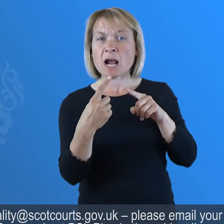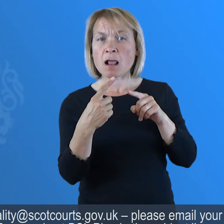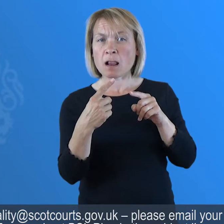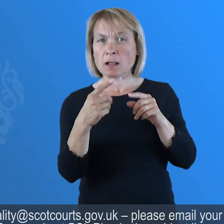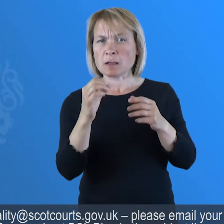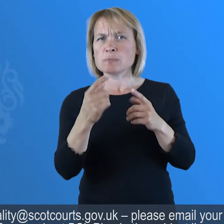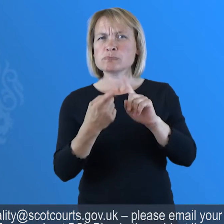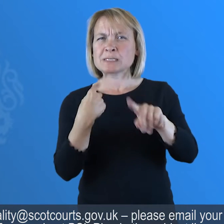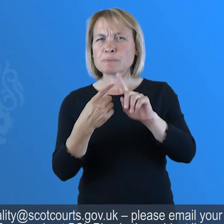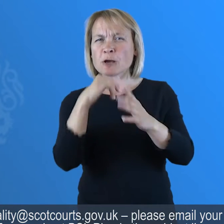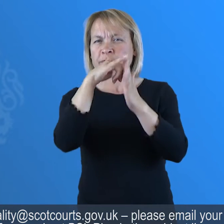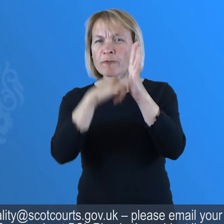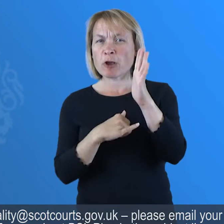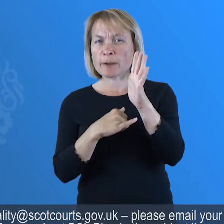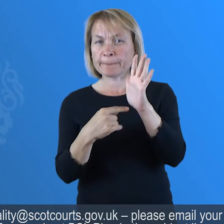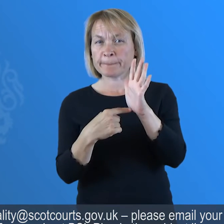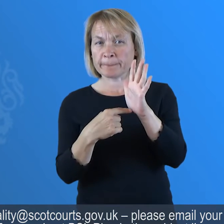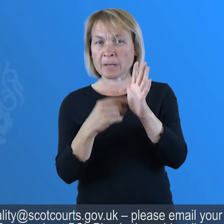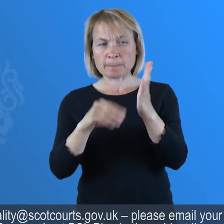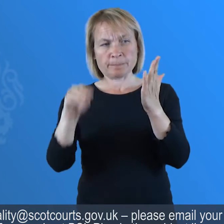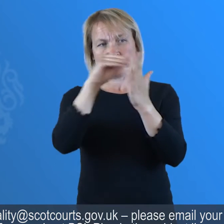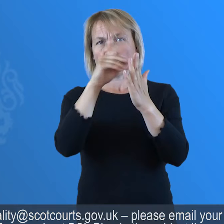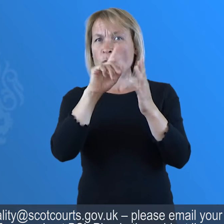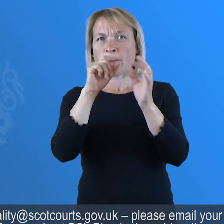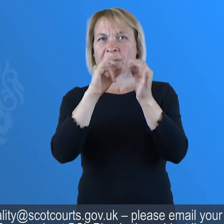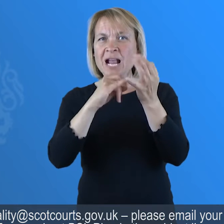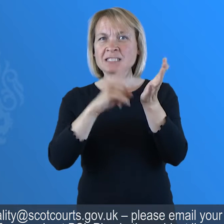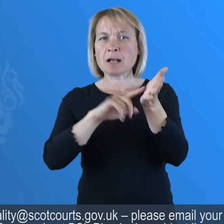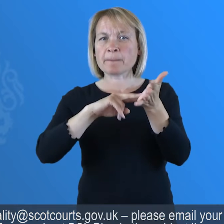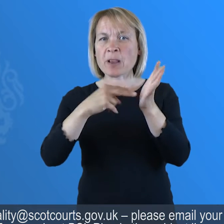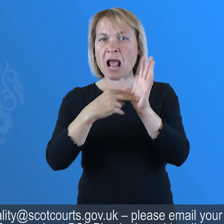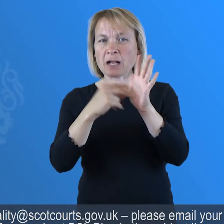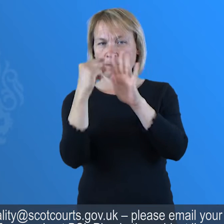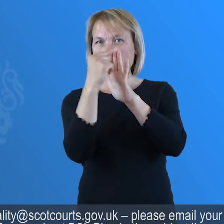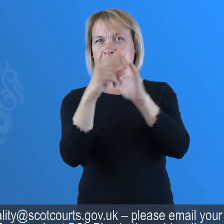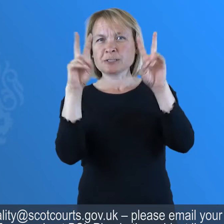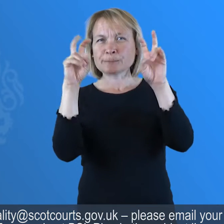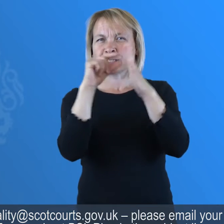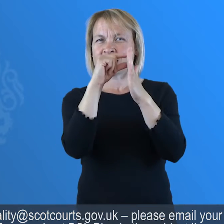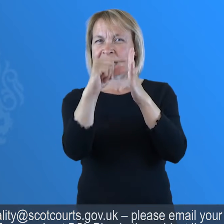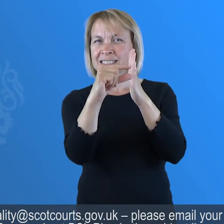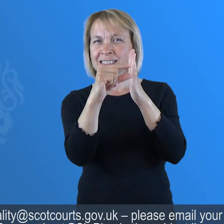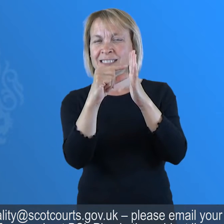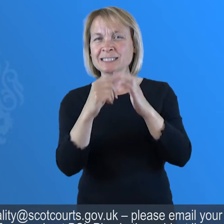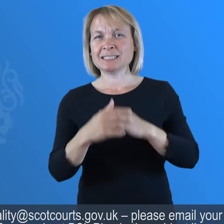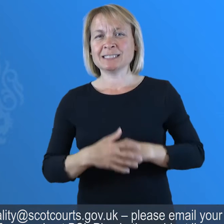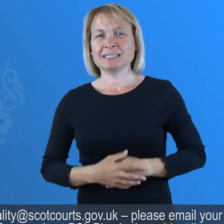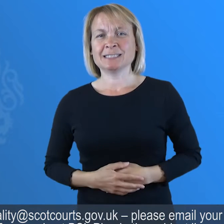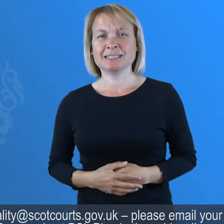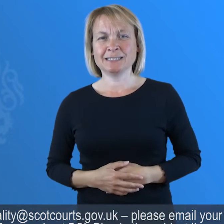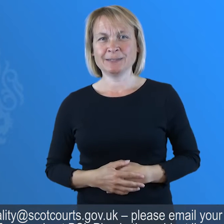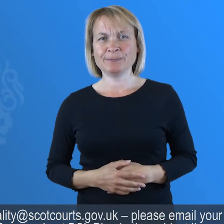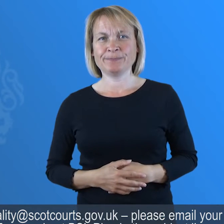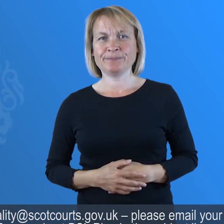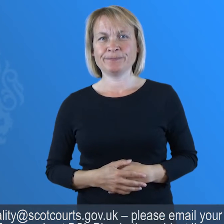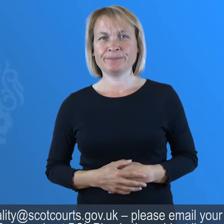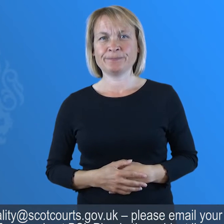equality@scottcourts.gov.uk. Please email your response form and put BSL plan in the subject line.